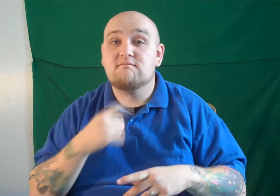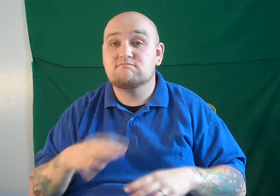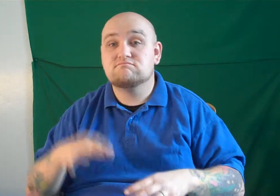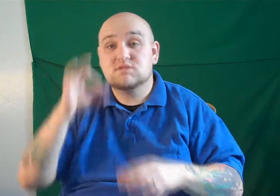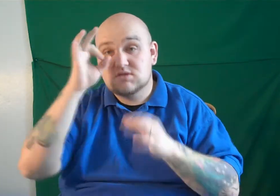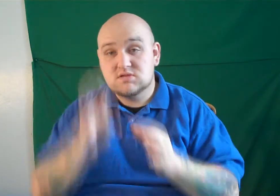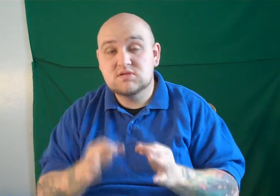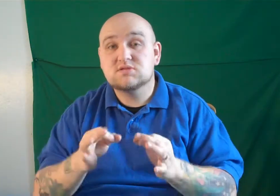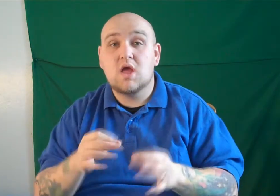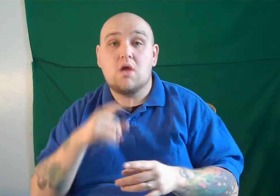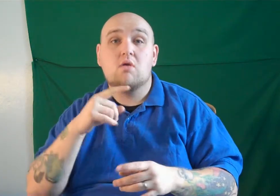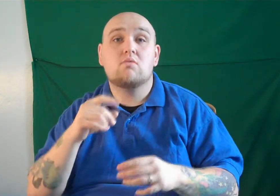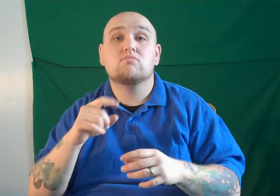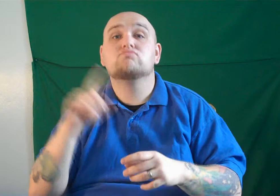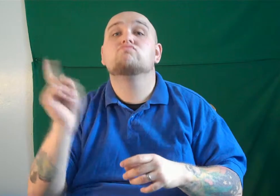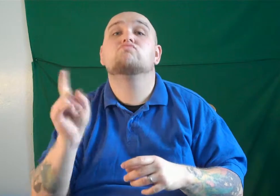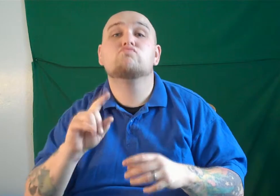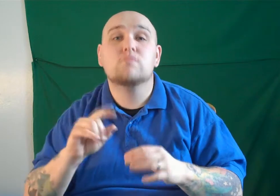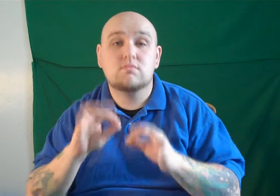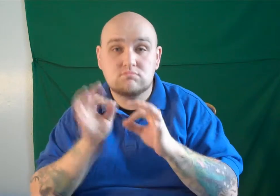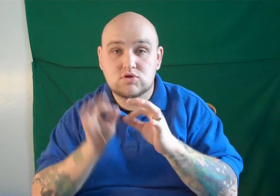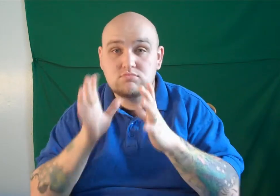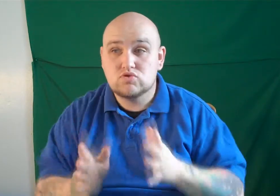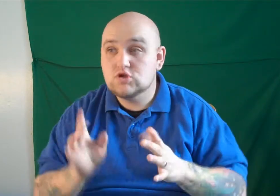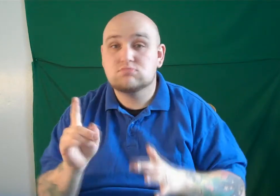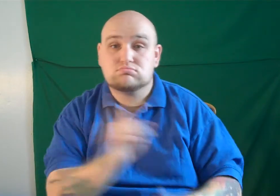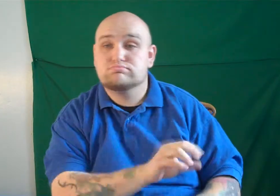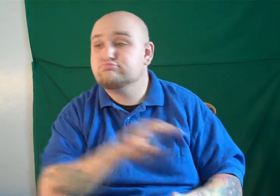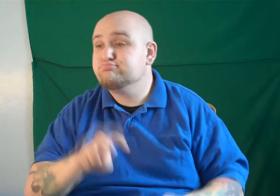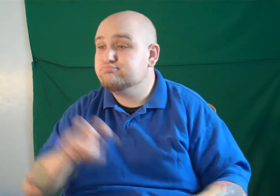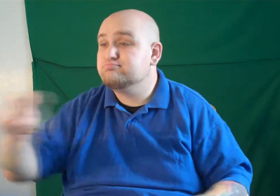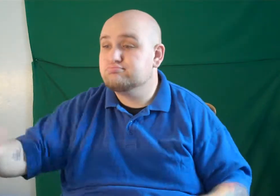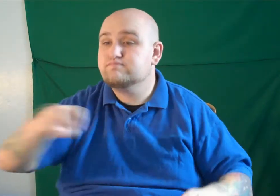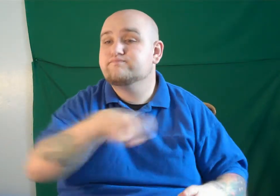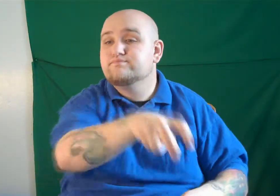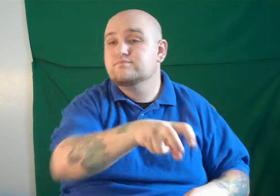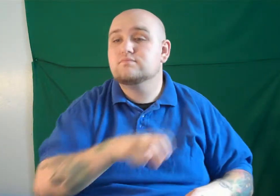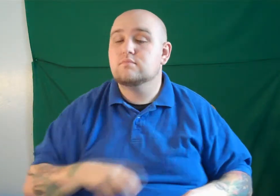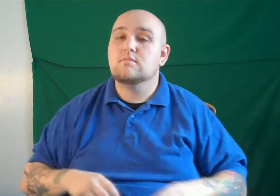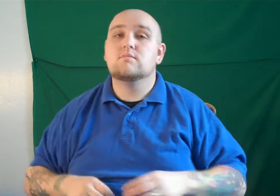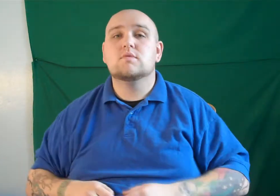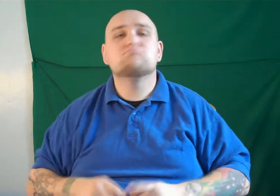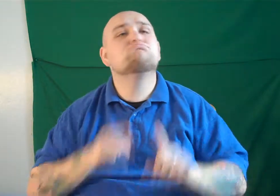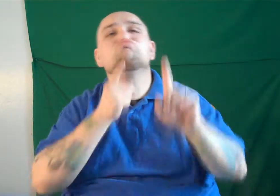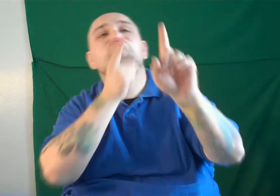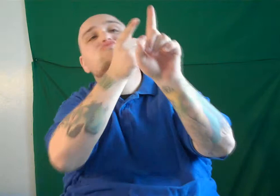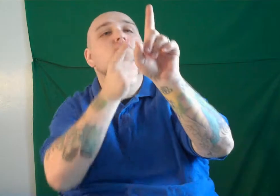does the hearing person, or how does that get facilitated appropriately? Okay. What are the goals of the parties involved? So